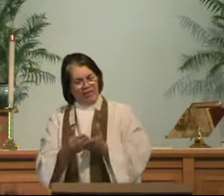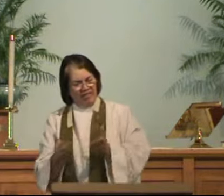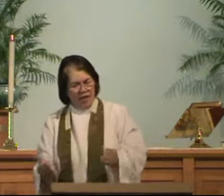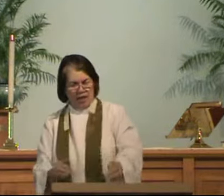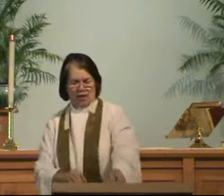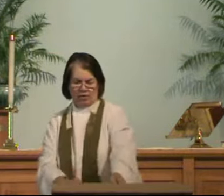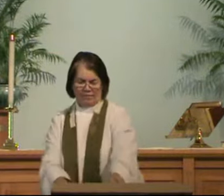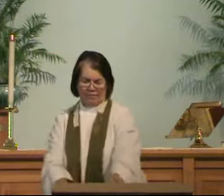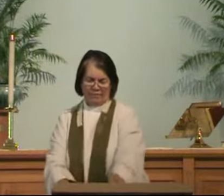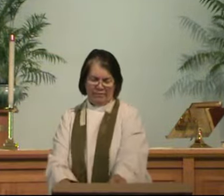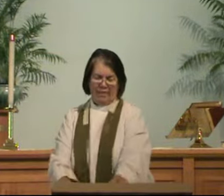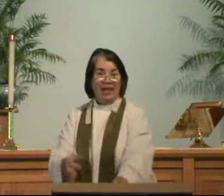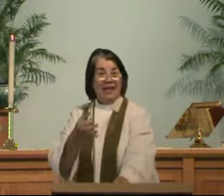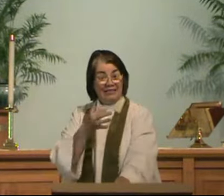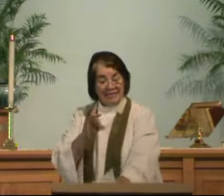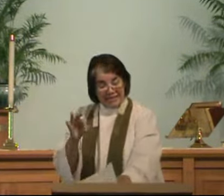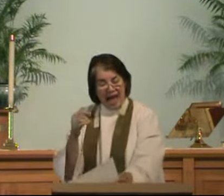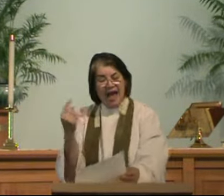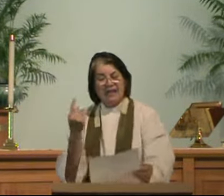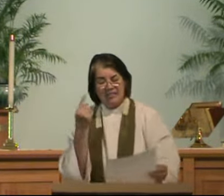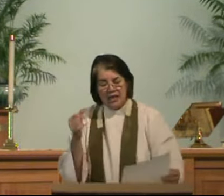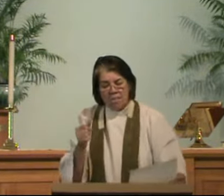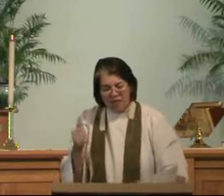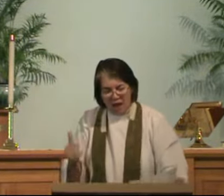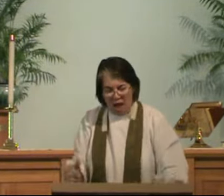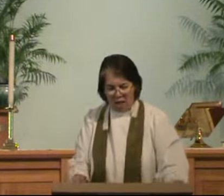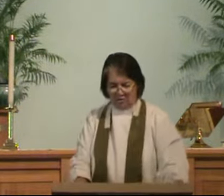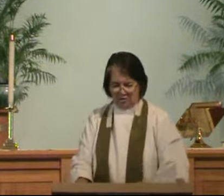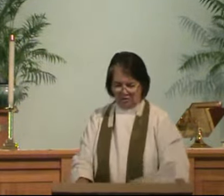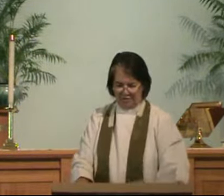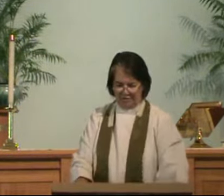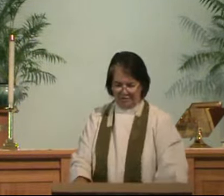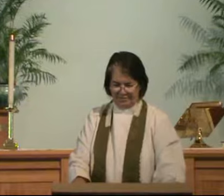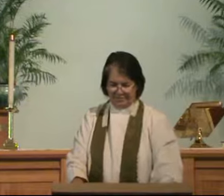important thing. Instead, it's something else.